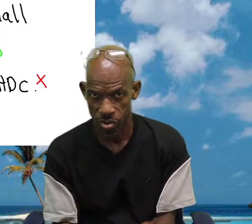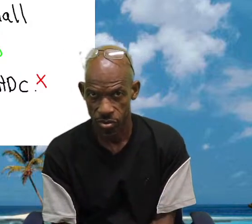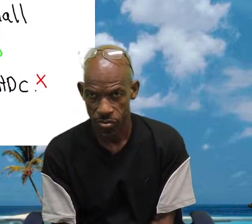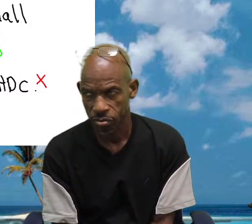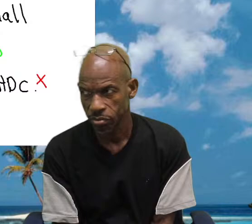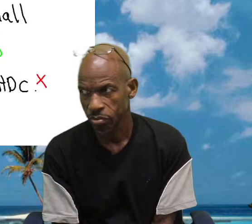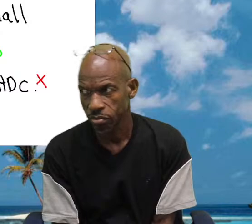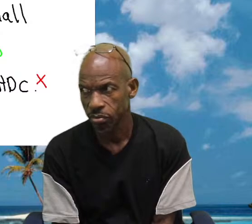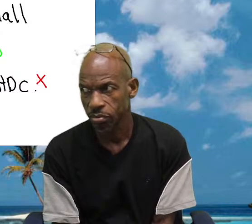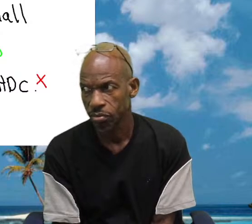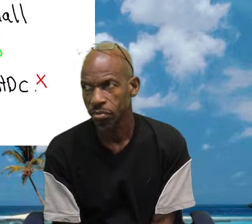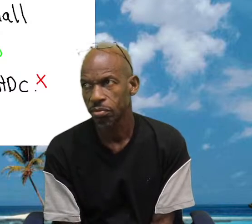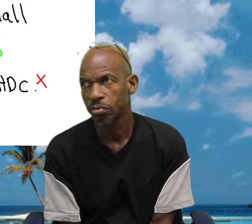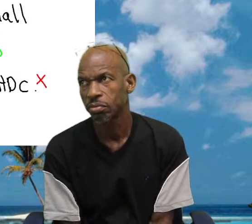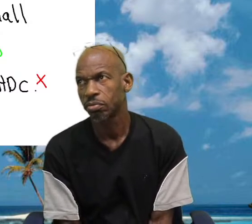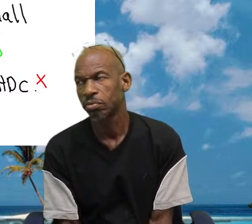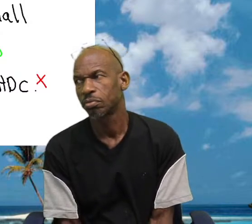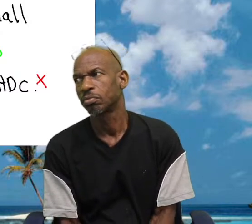is